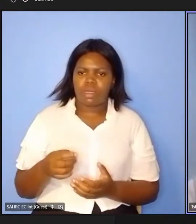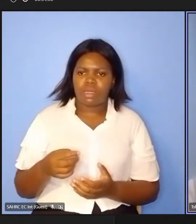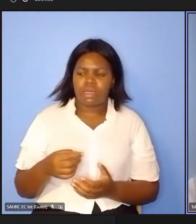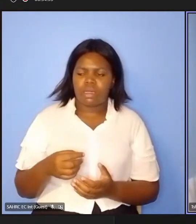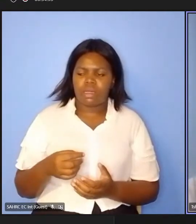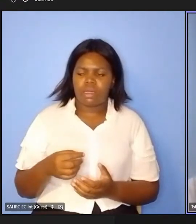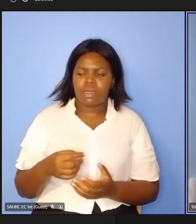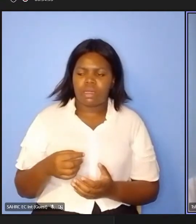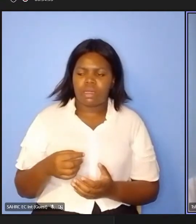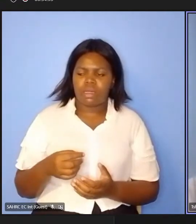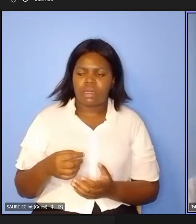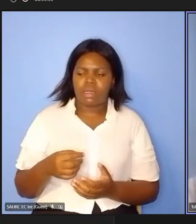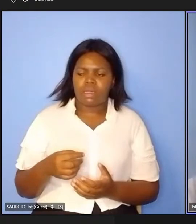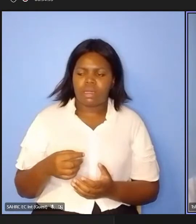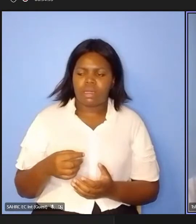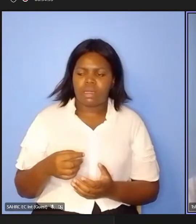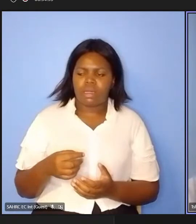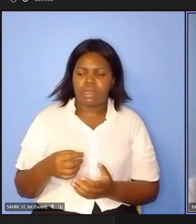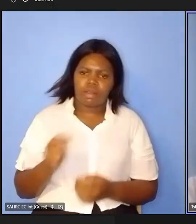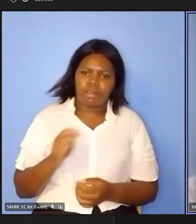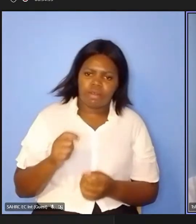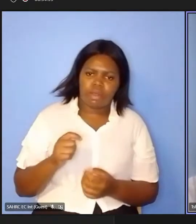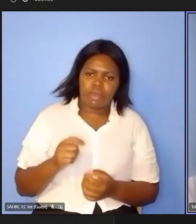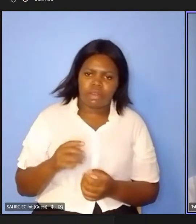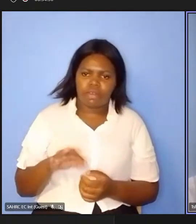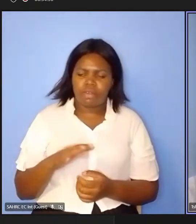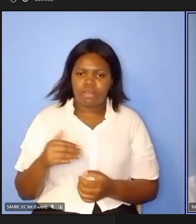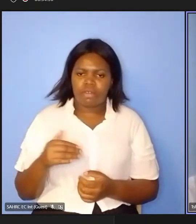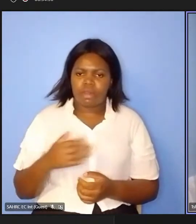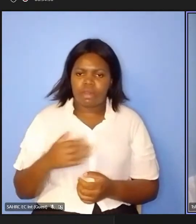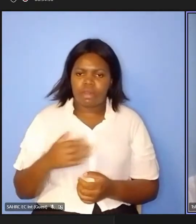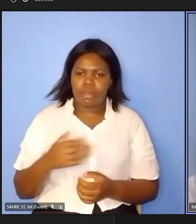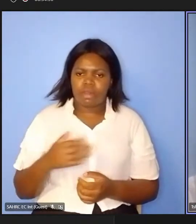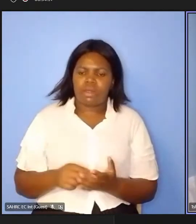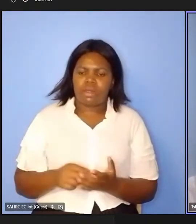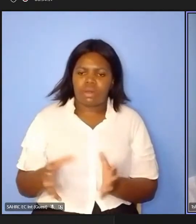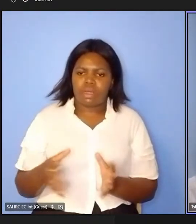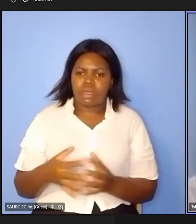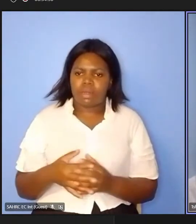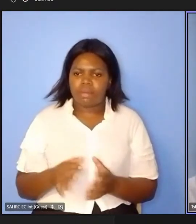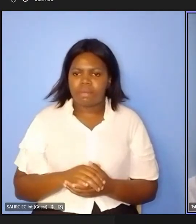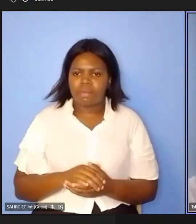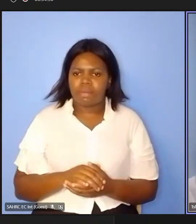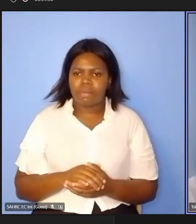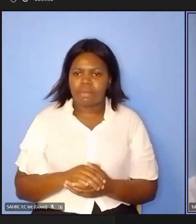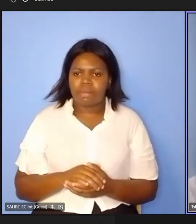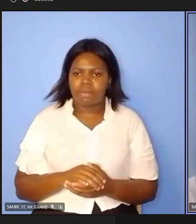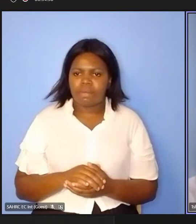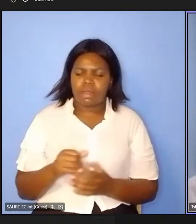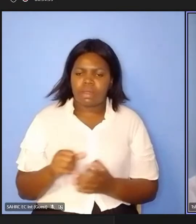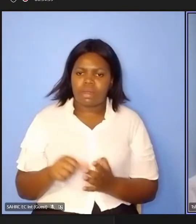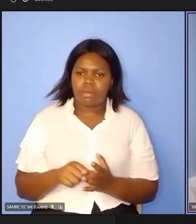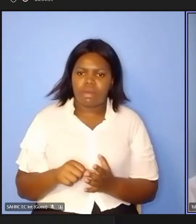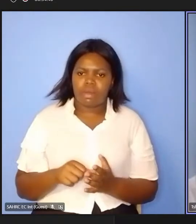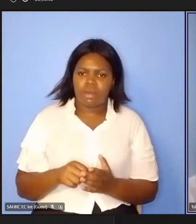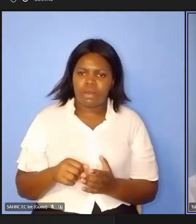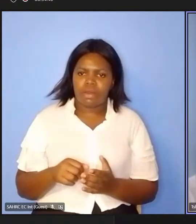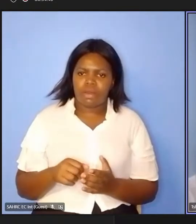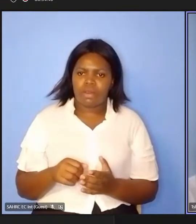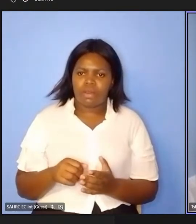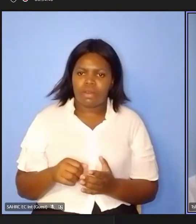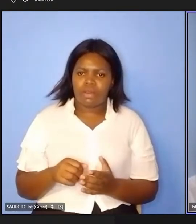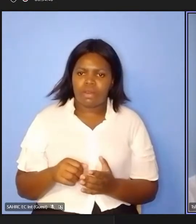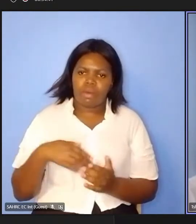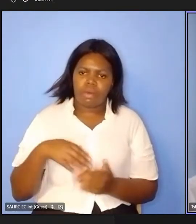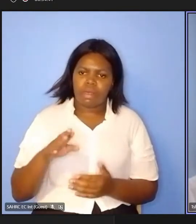they didn't go against their own policies. They followed them to a T. But this meant that this learner was away from school, had a tension